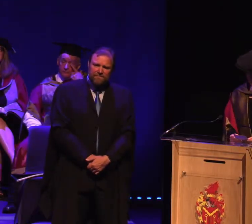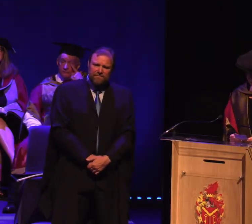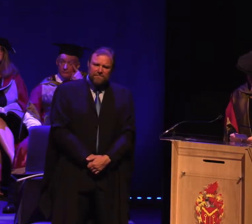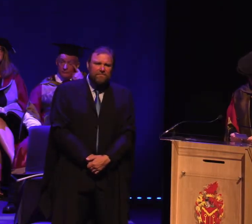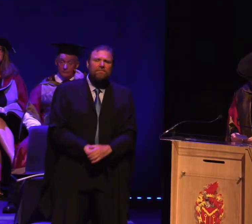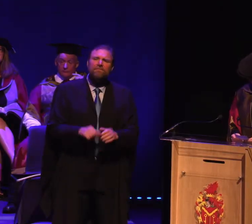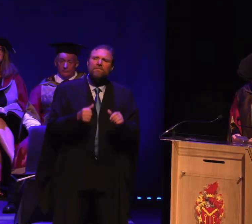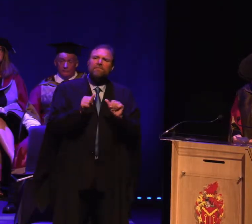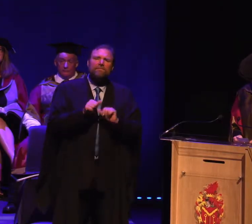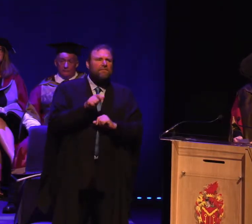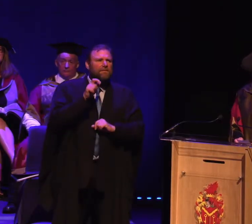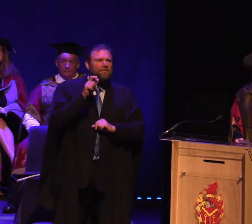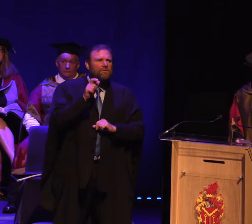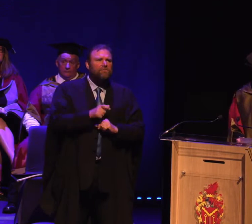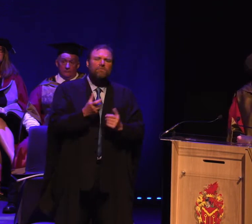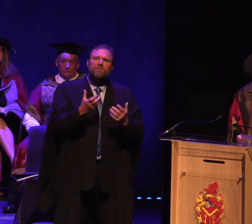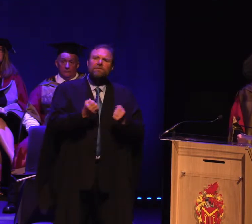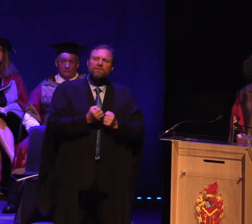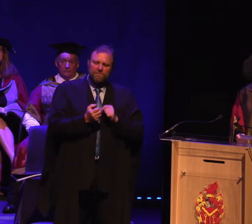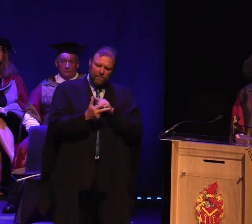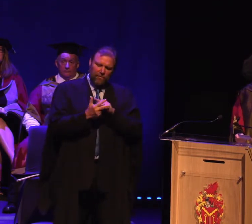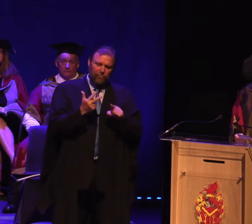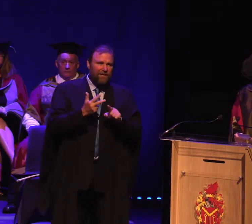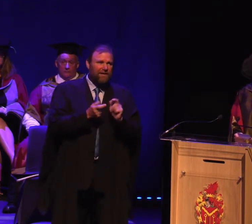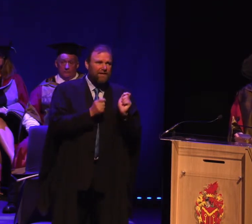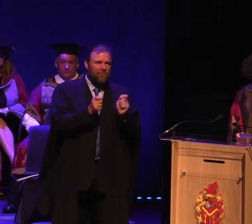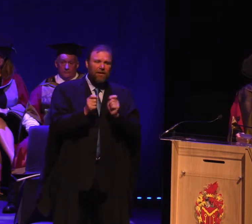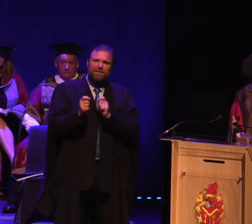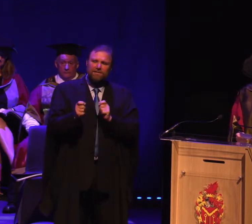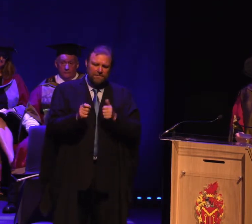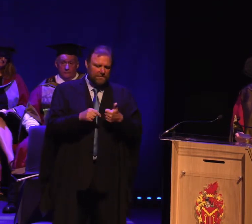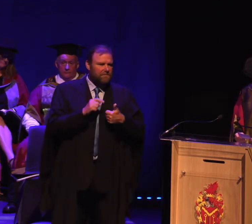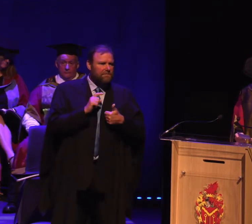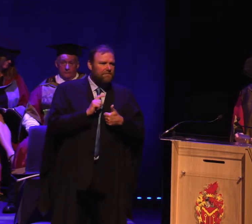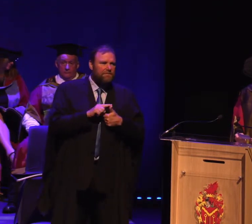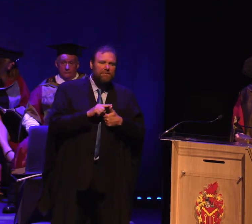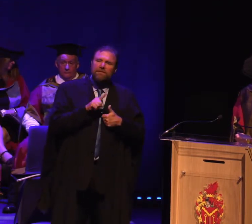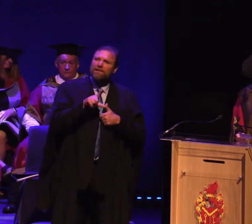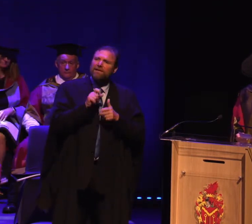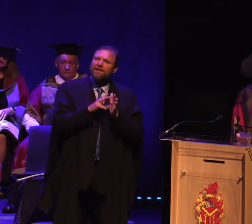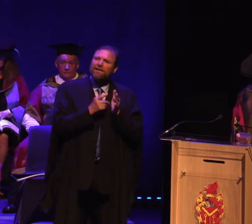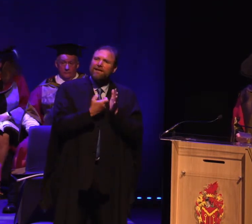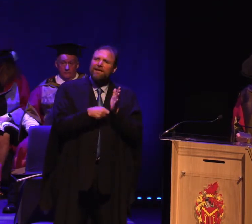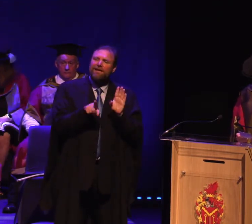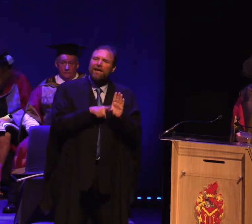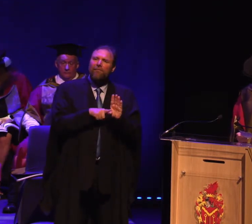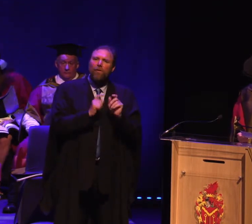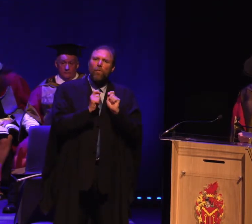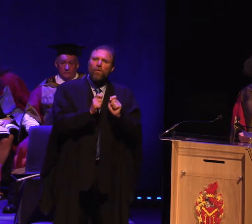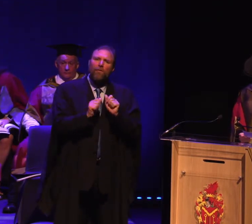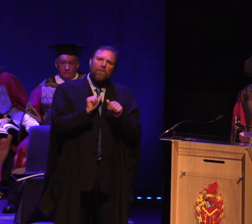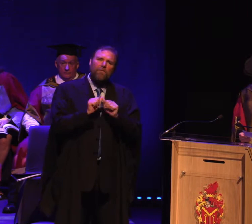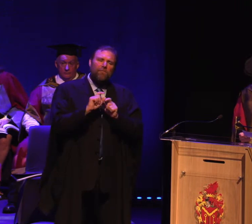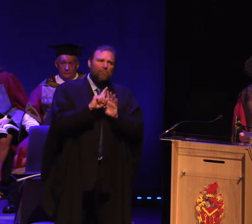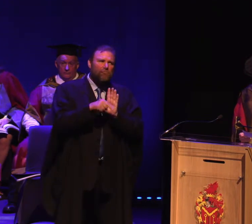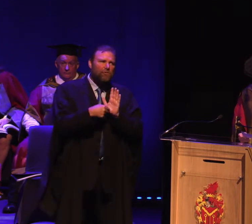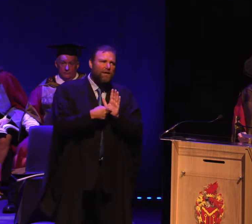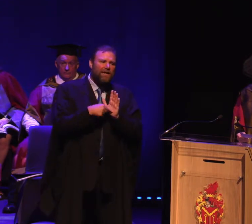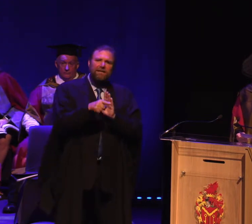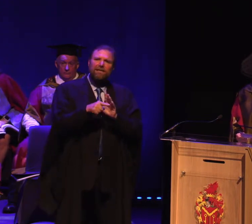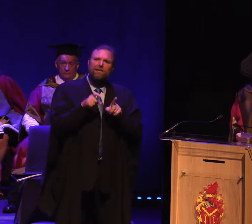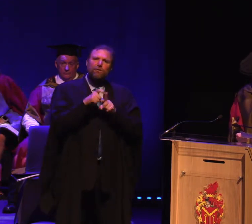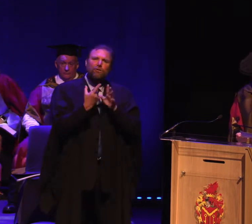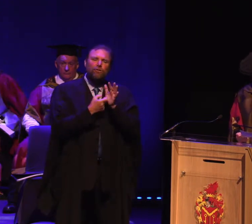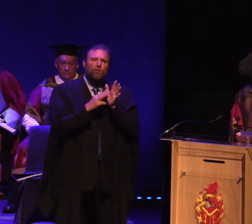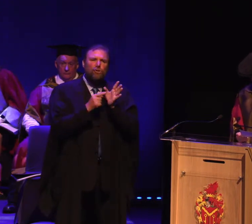The next student is a recipient of three prizes. For one for the Canterbury Award for the Best Project, the Dermatomics Award